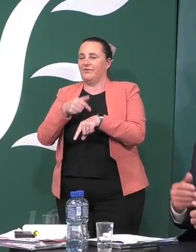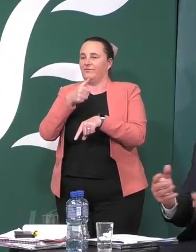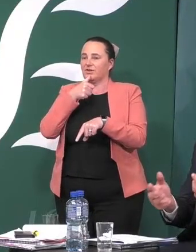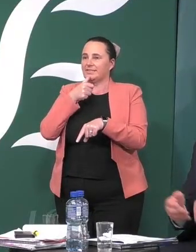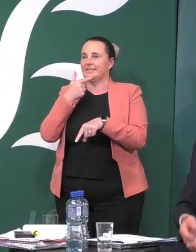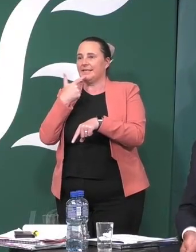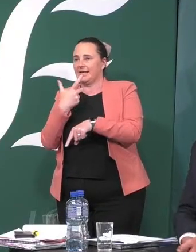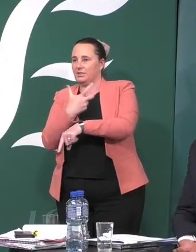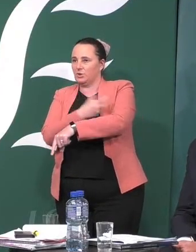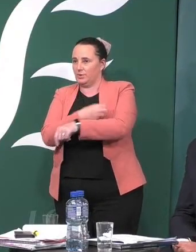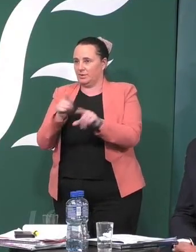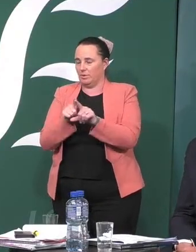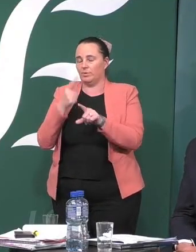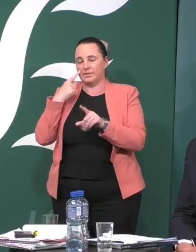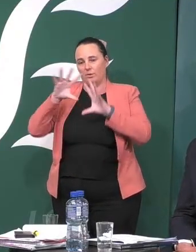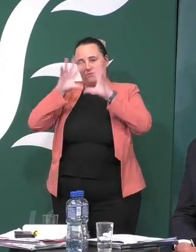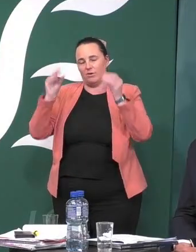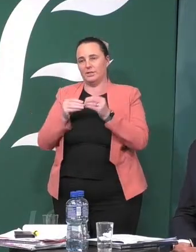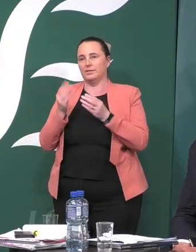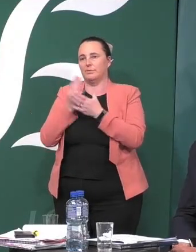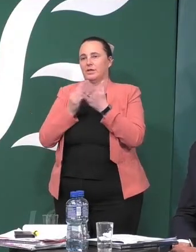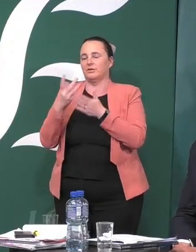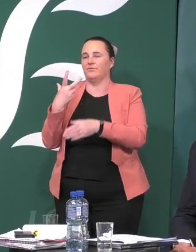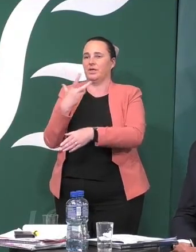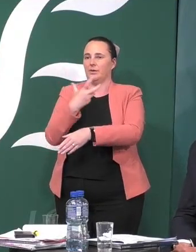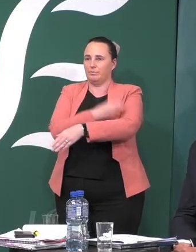doses. So we look at all that as part of the booster plan.